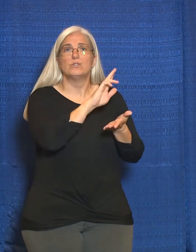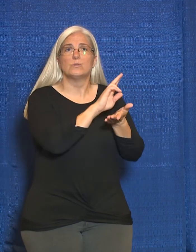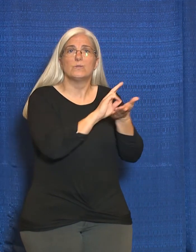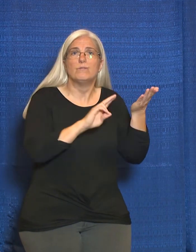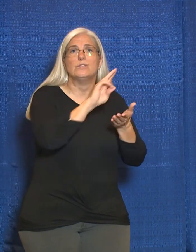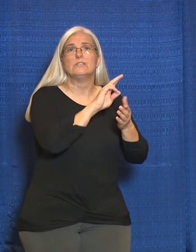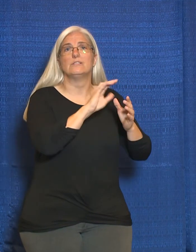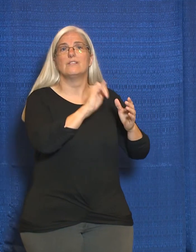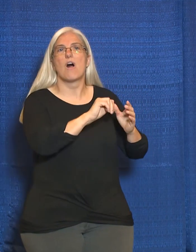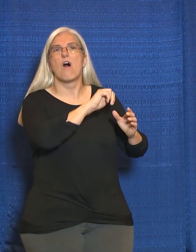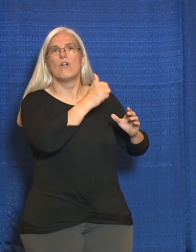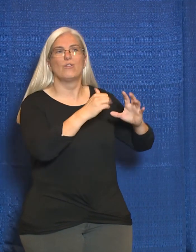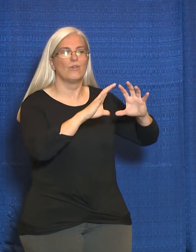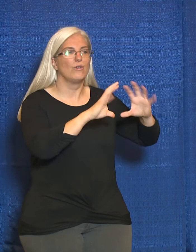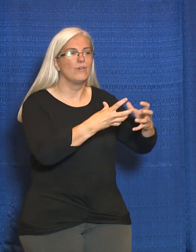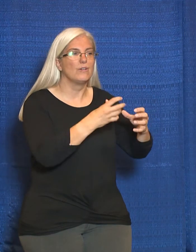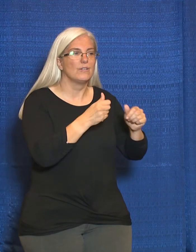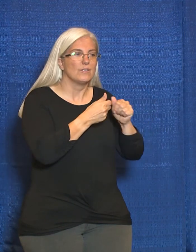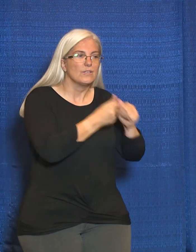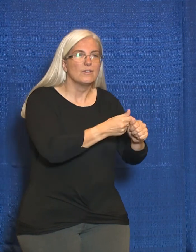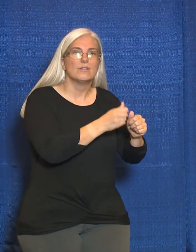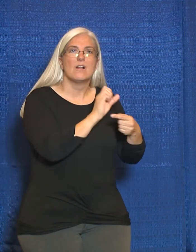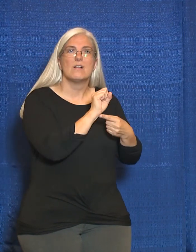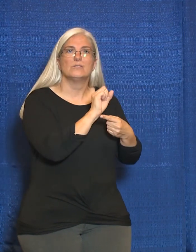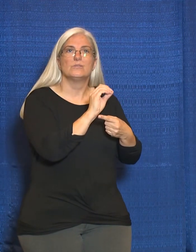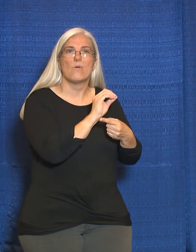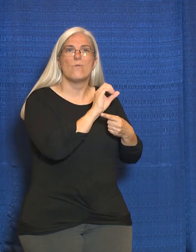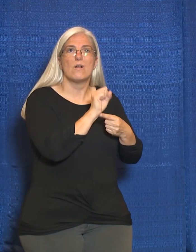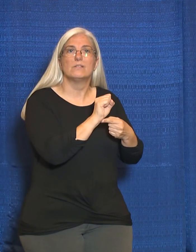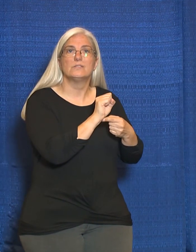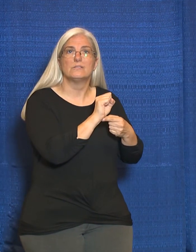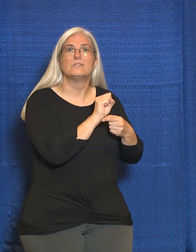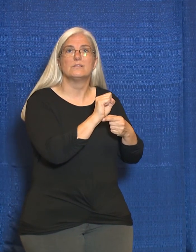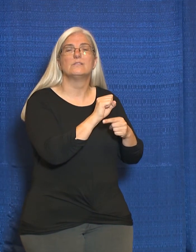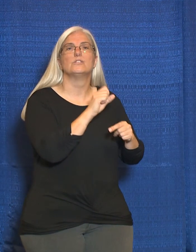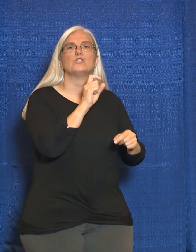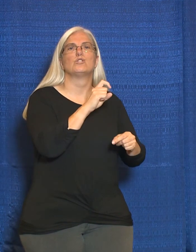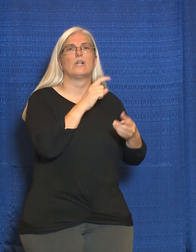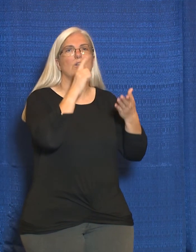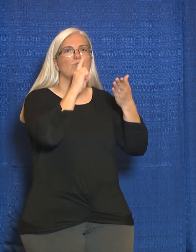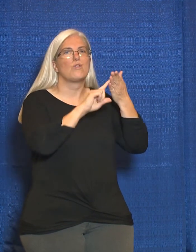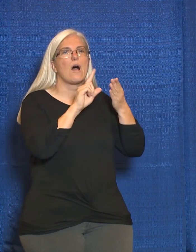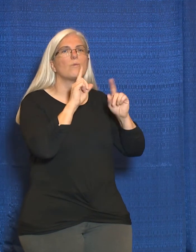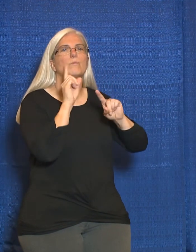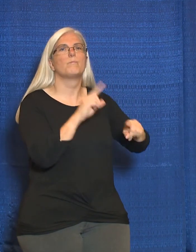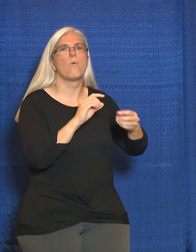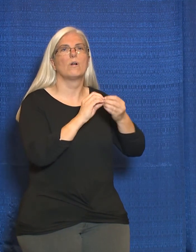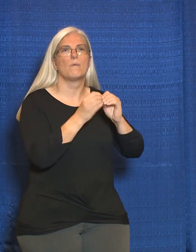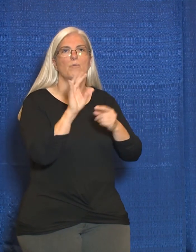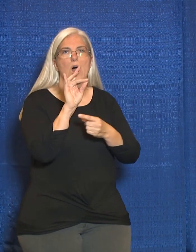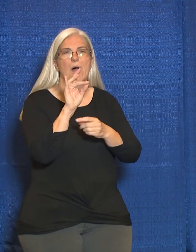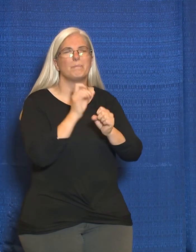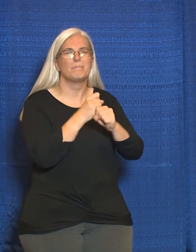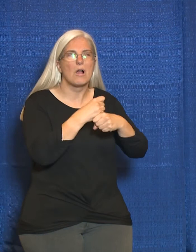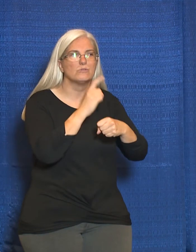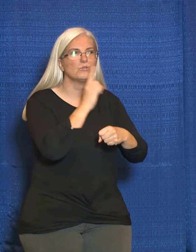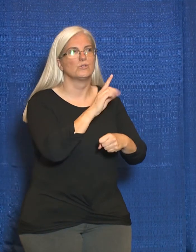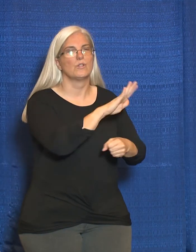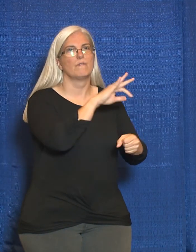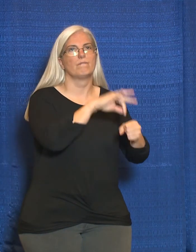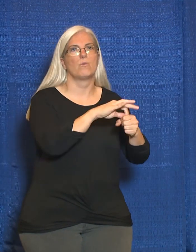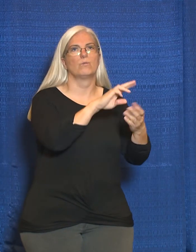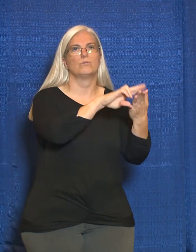Colleges, universities, and the other SOS-tracked VRAs should check report number 8 to verify their voter registration